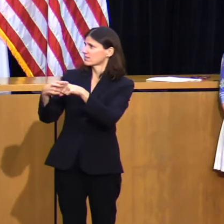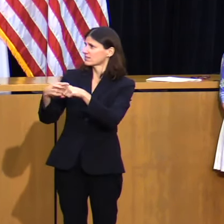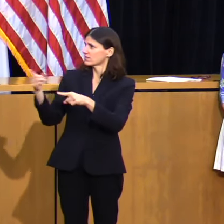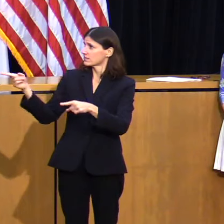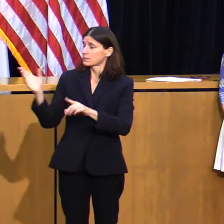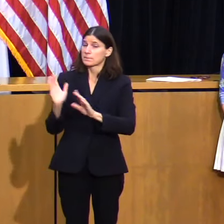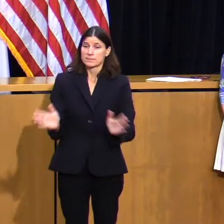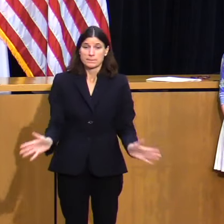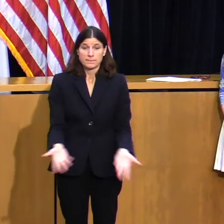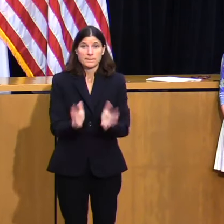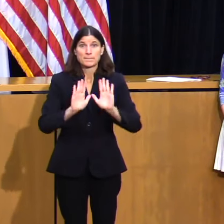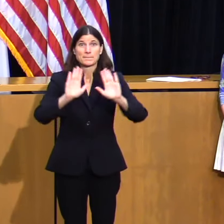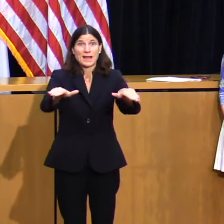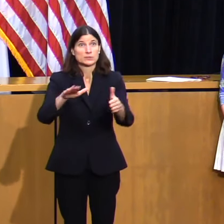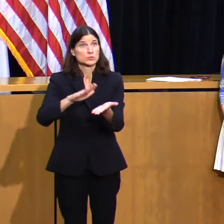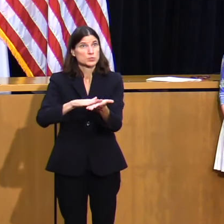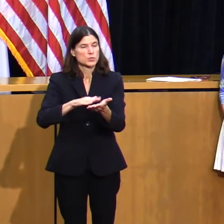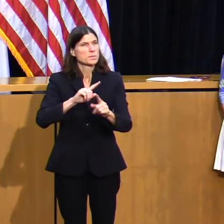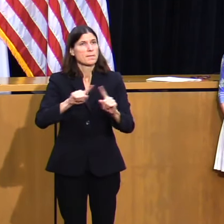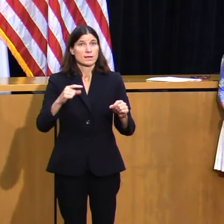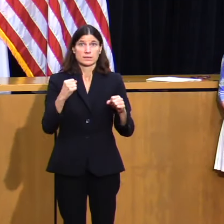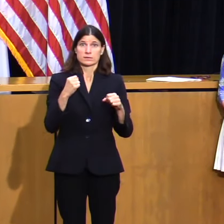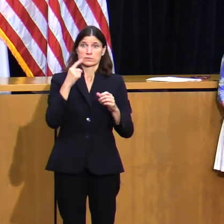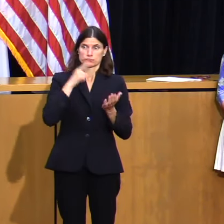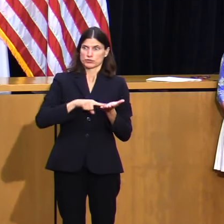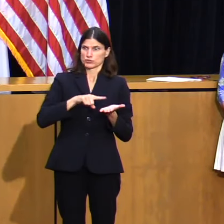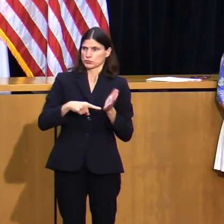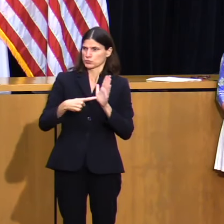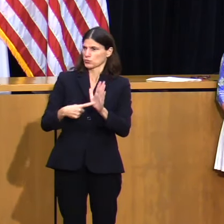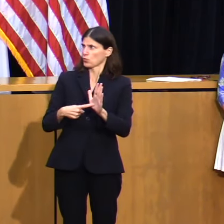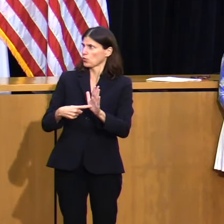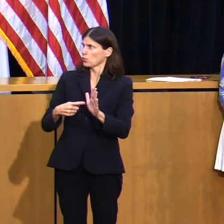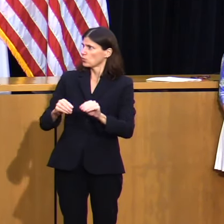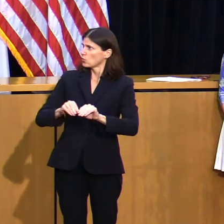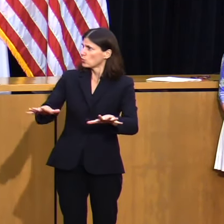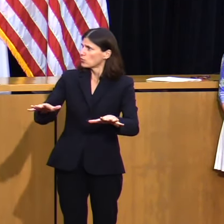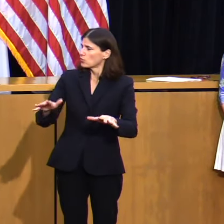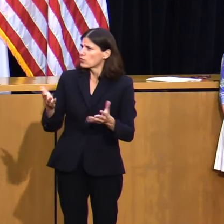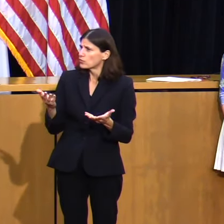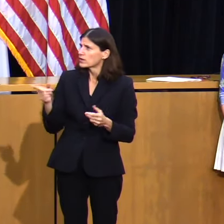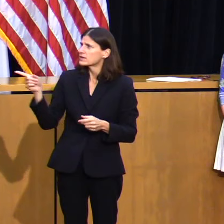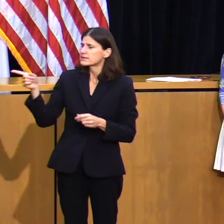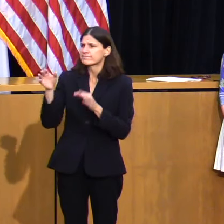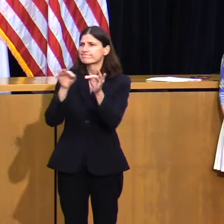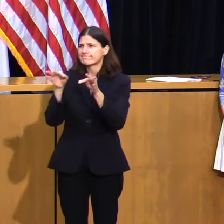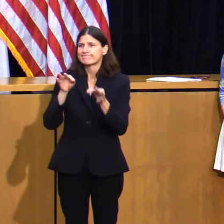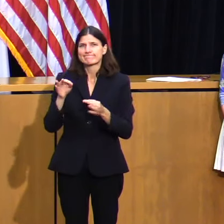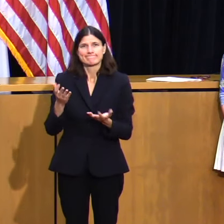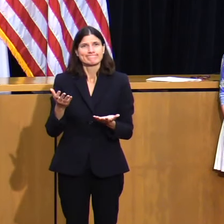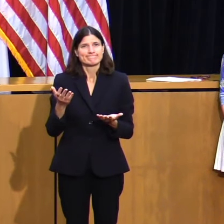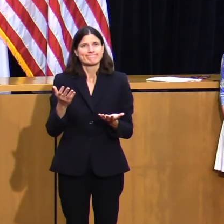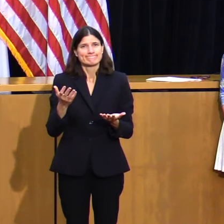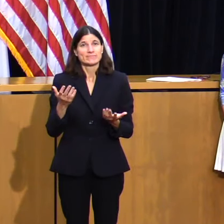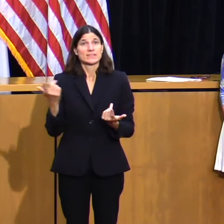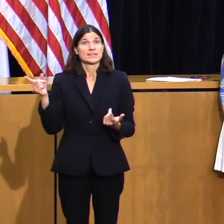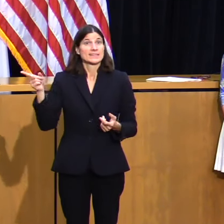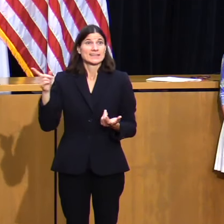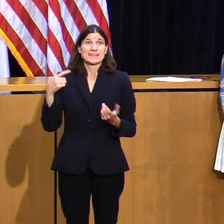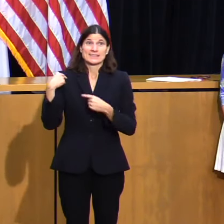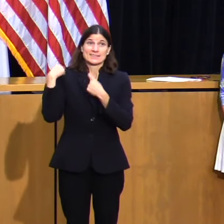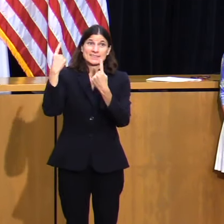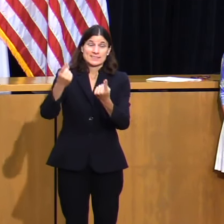So first of all, one of the things I've said from this podium, and so has the Lieutenant Governor and